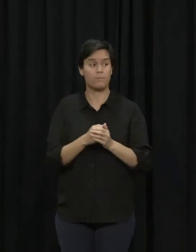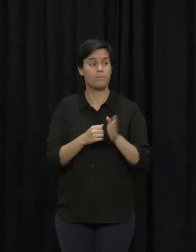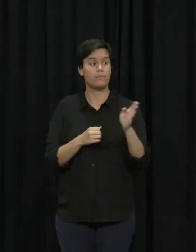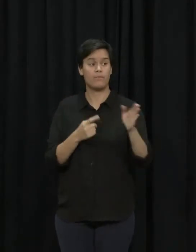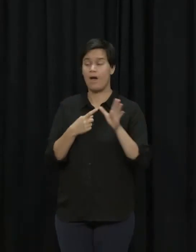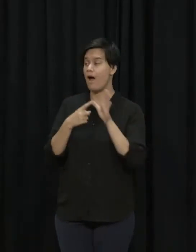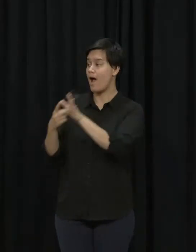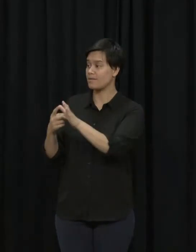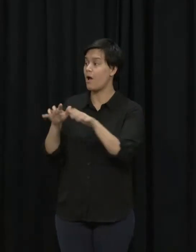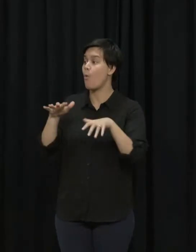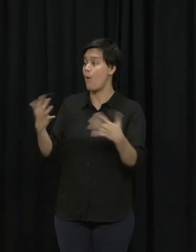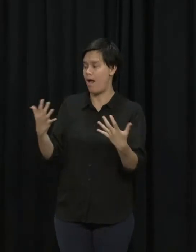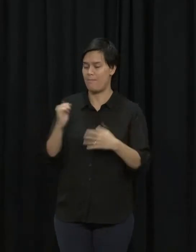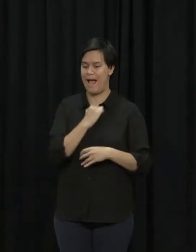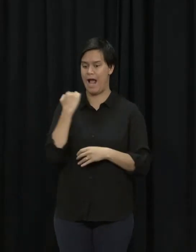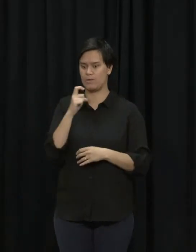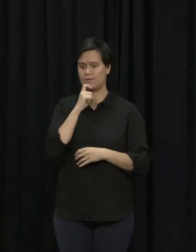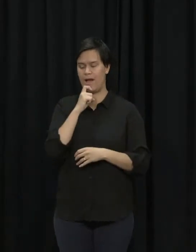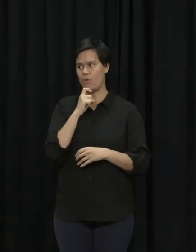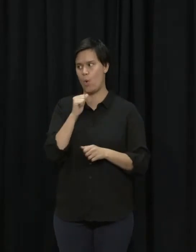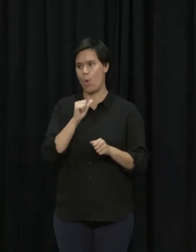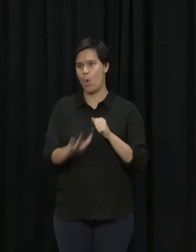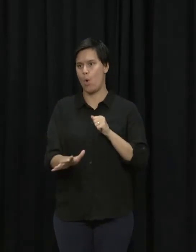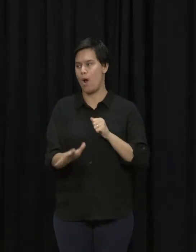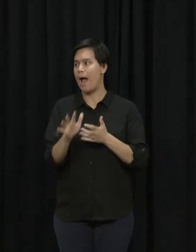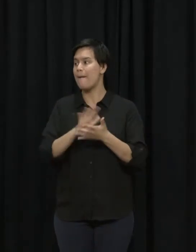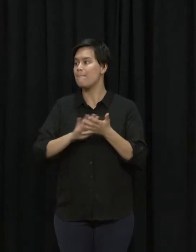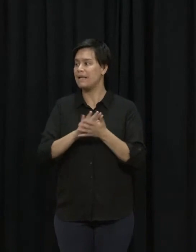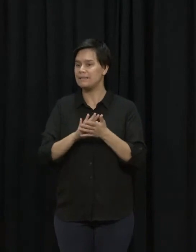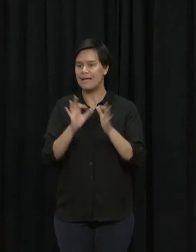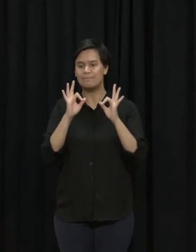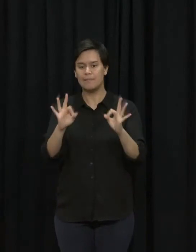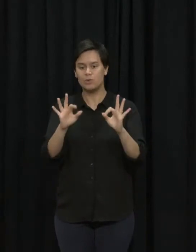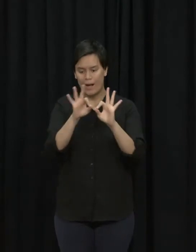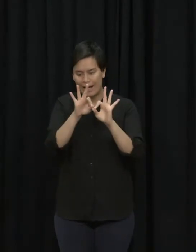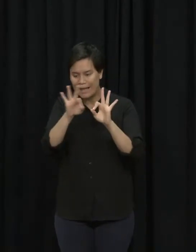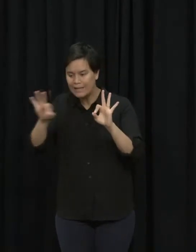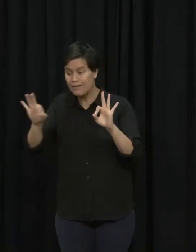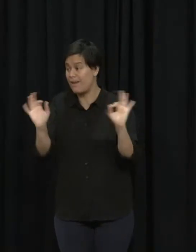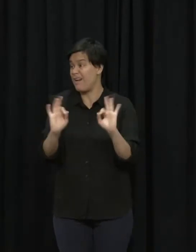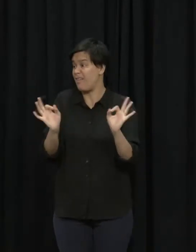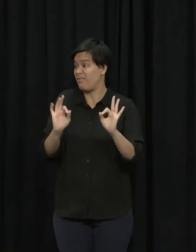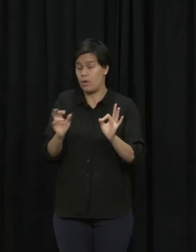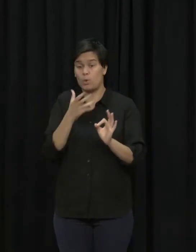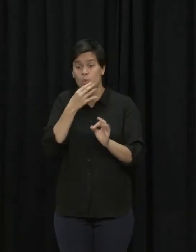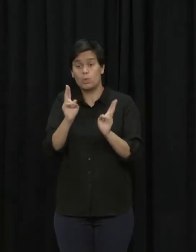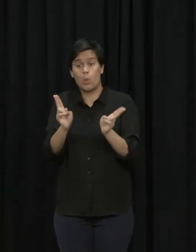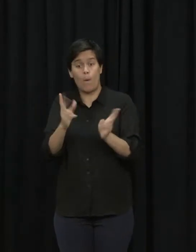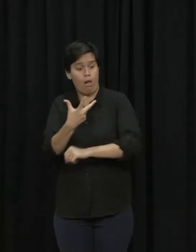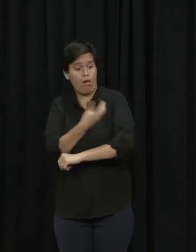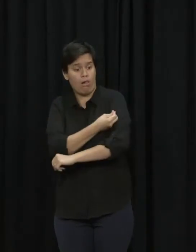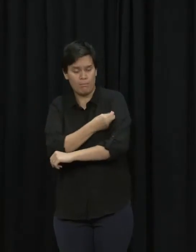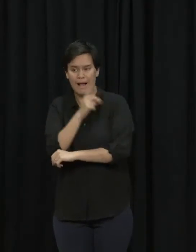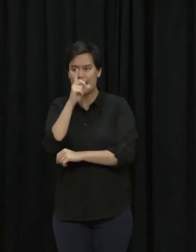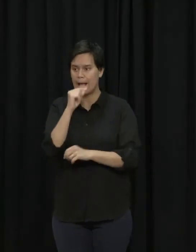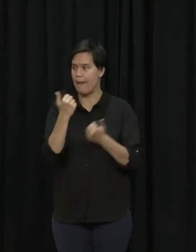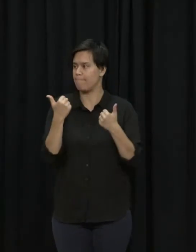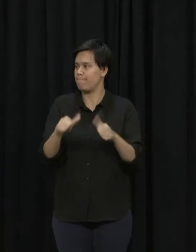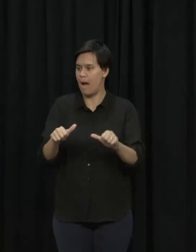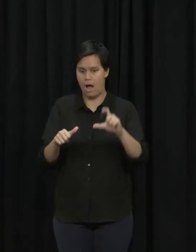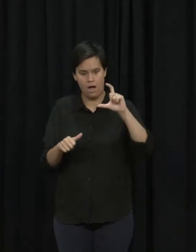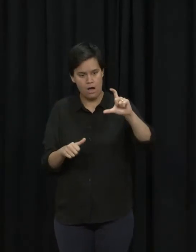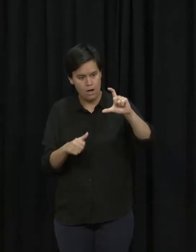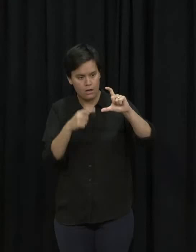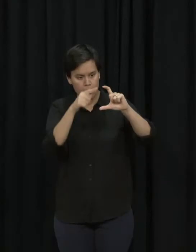because they're so good. Actually, Pfizer, given that now routinely around the globe people